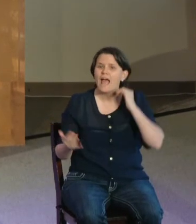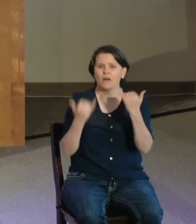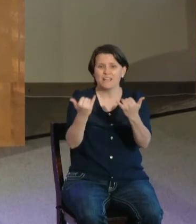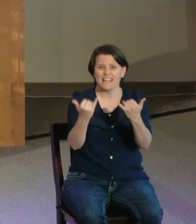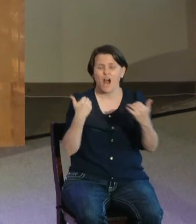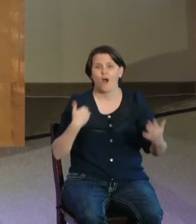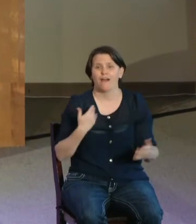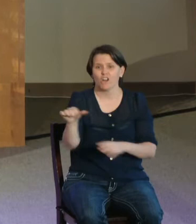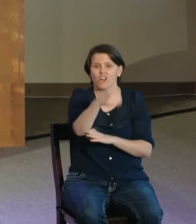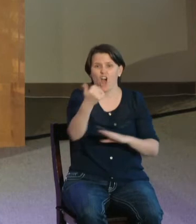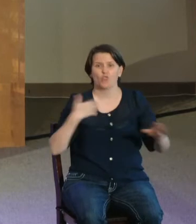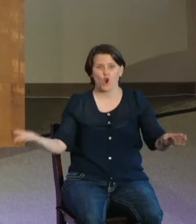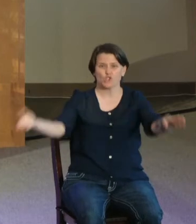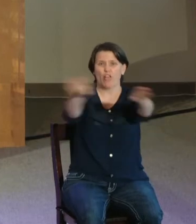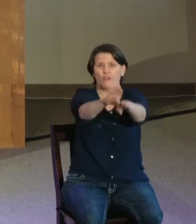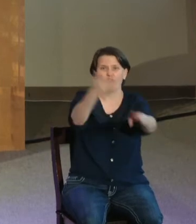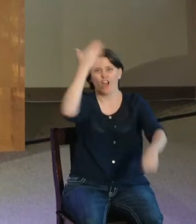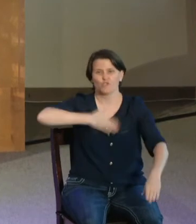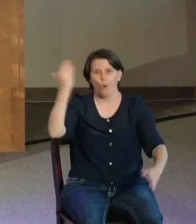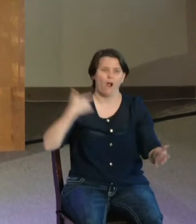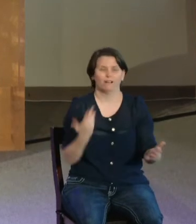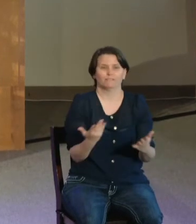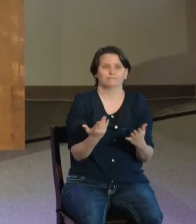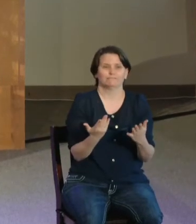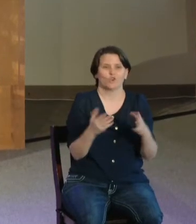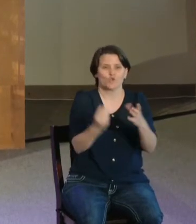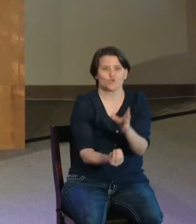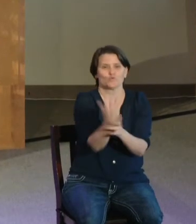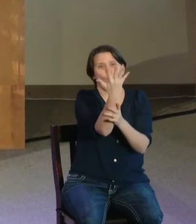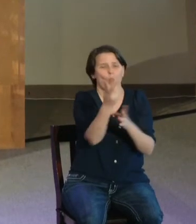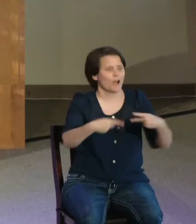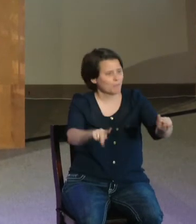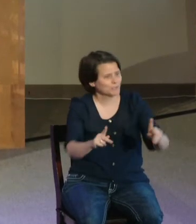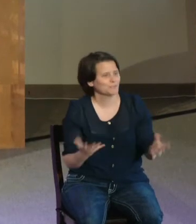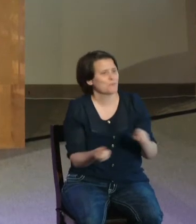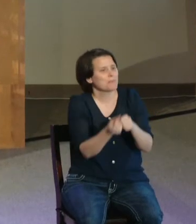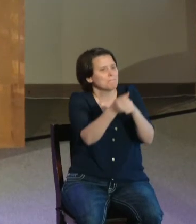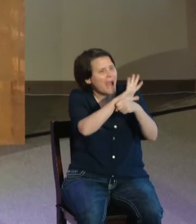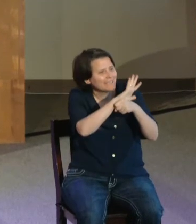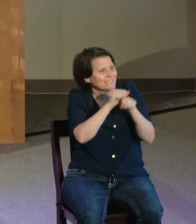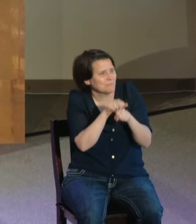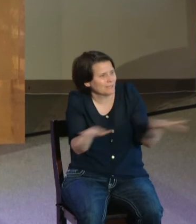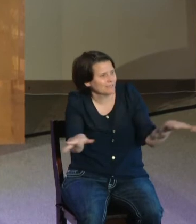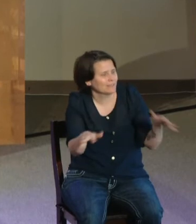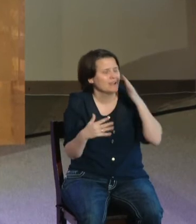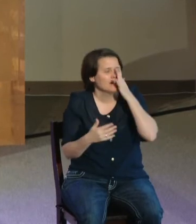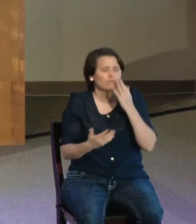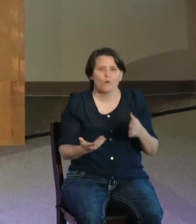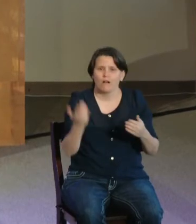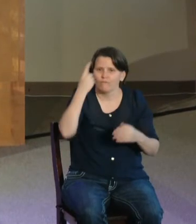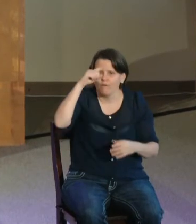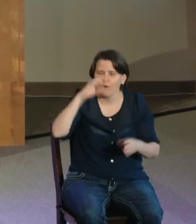opportunity with the pandemic, right? Forced to deal once again with this acceleration of the surge that's